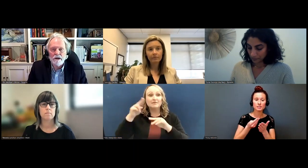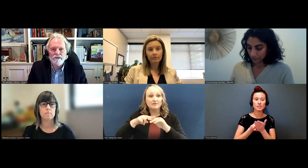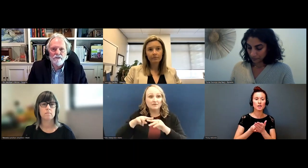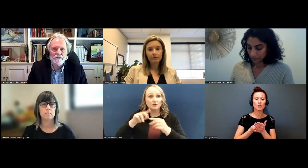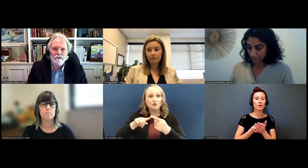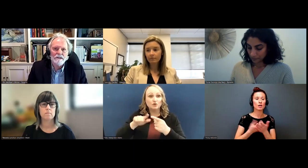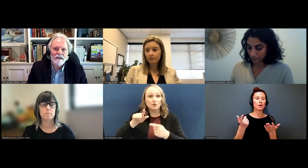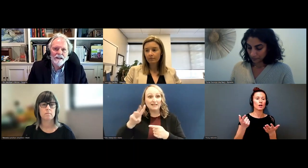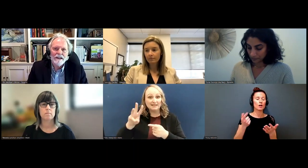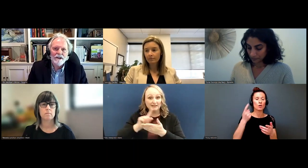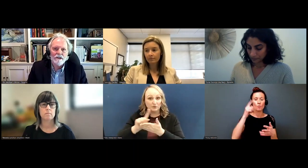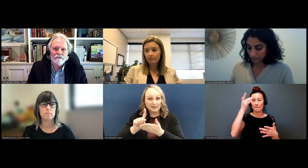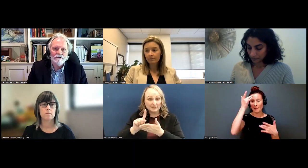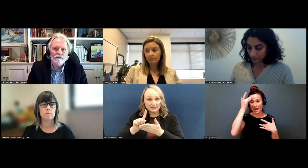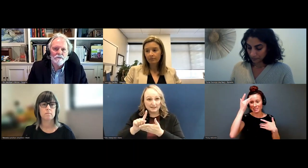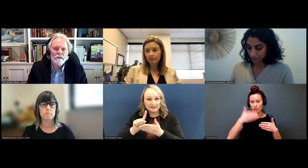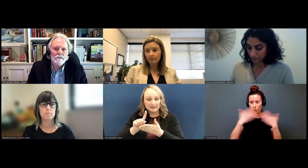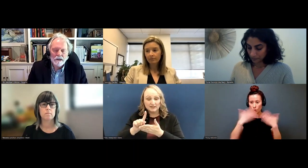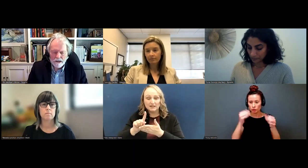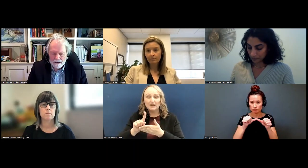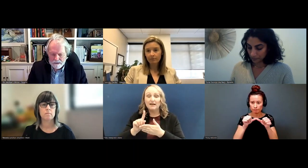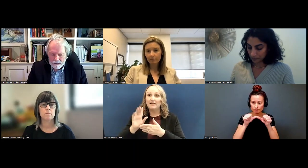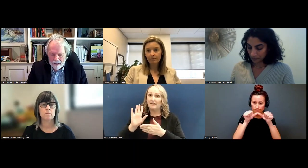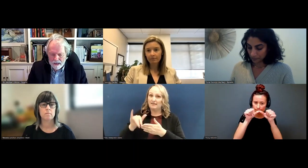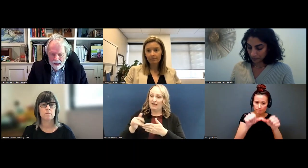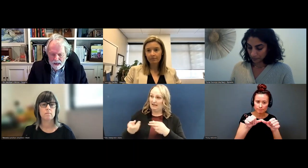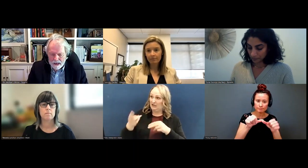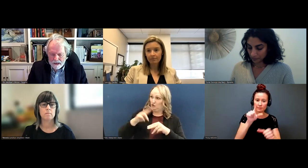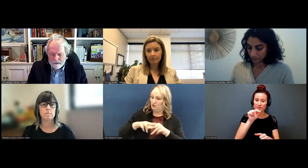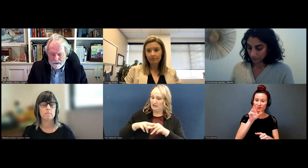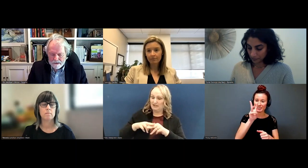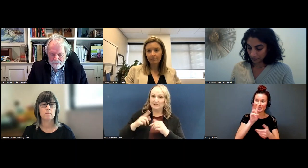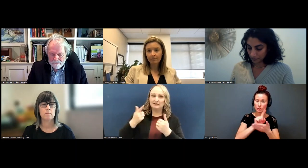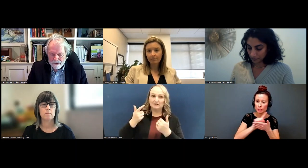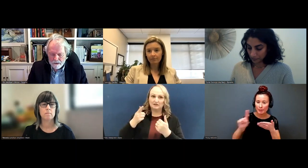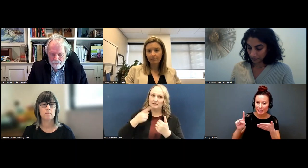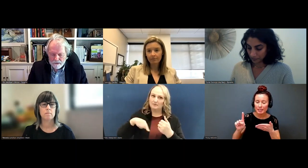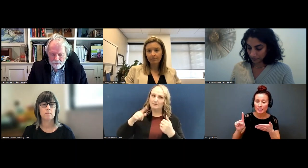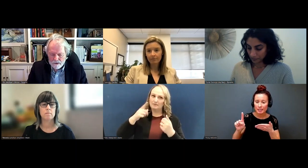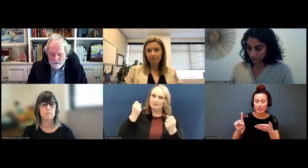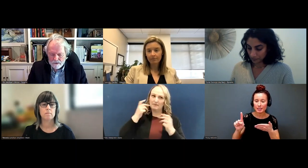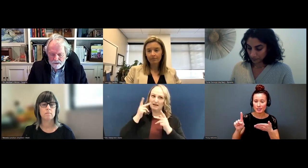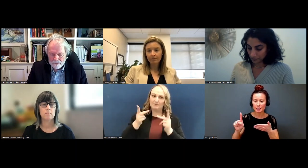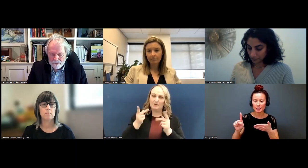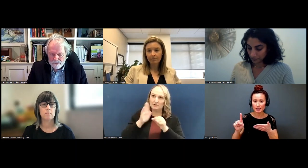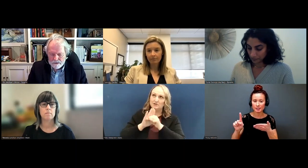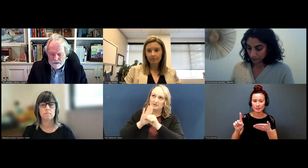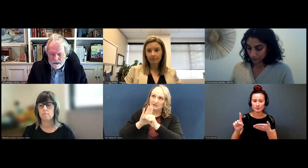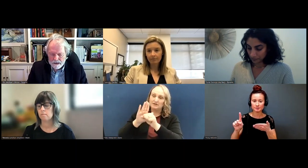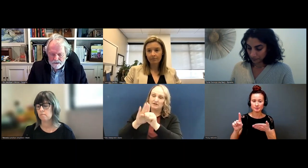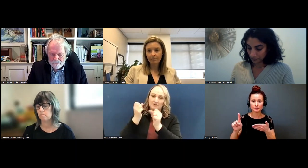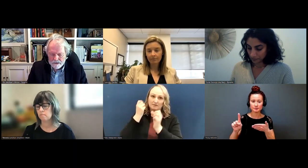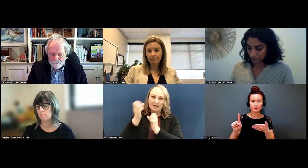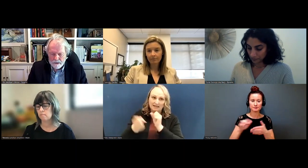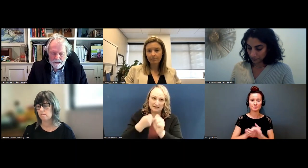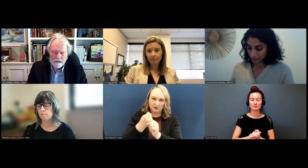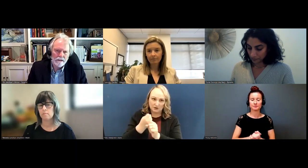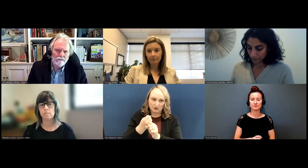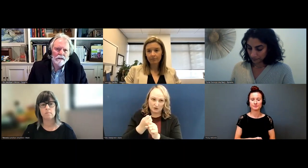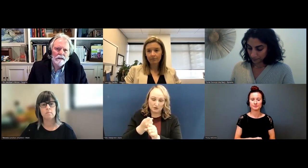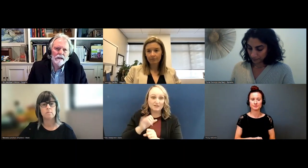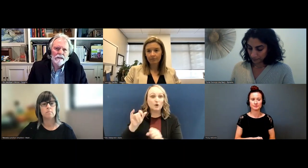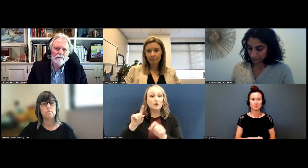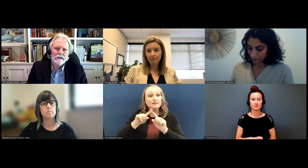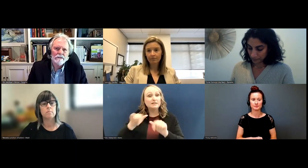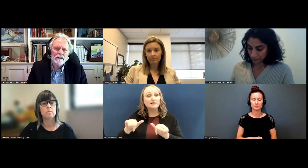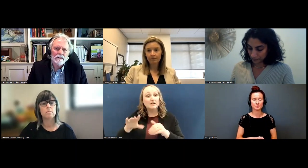including myself, have been calling for many, many years. And the federal government also introduced 10 days of sick paid